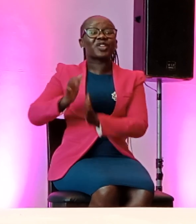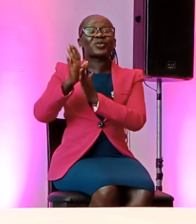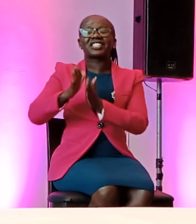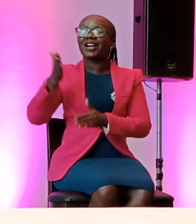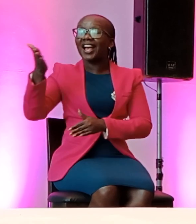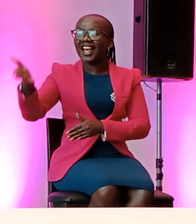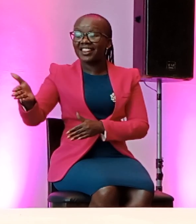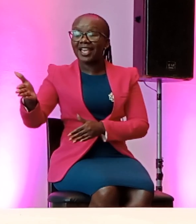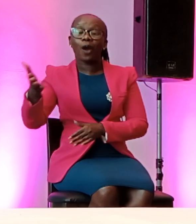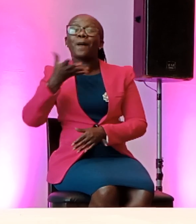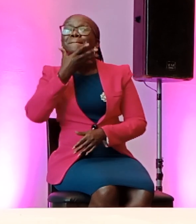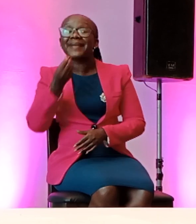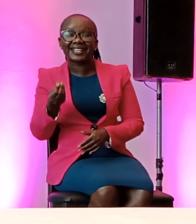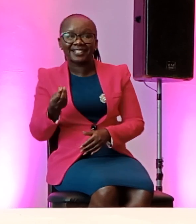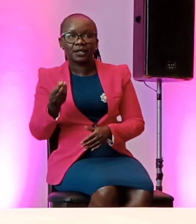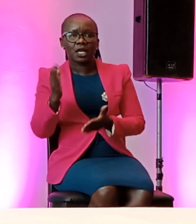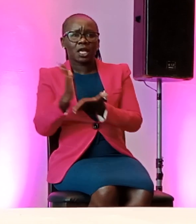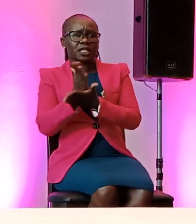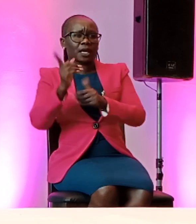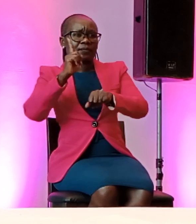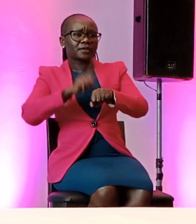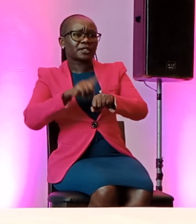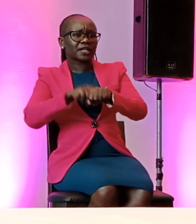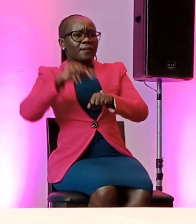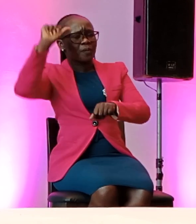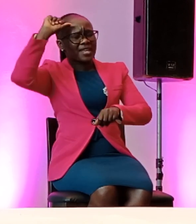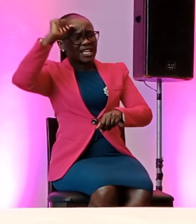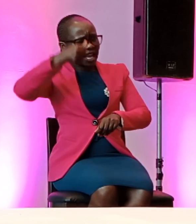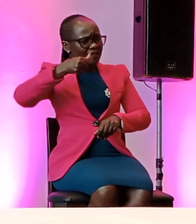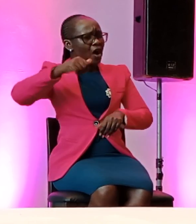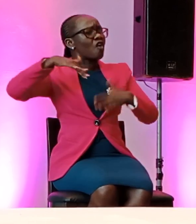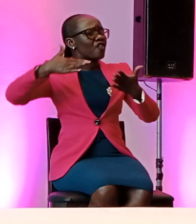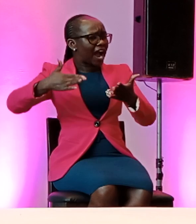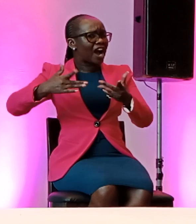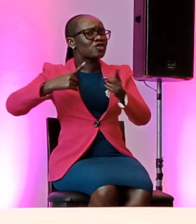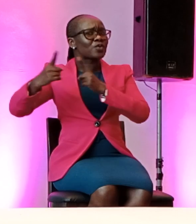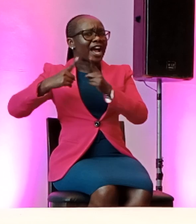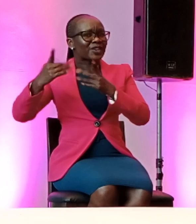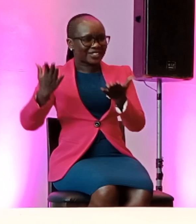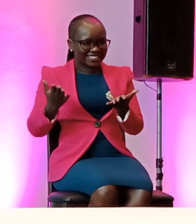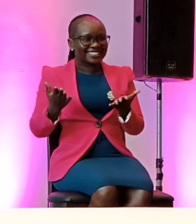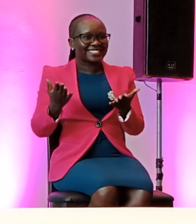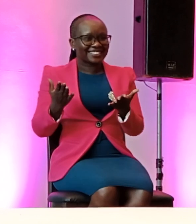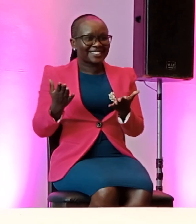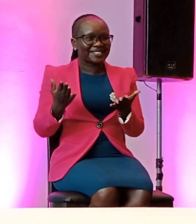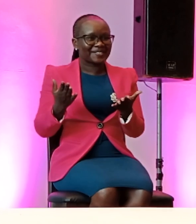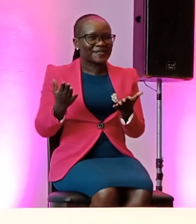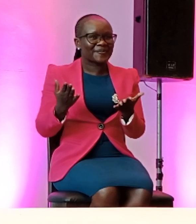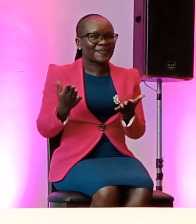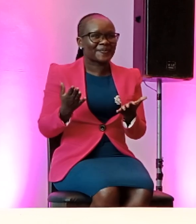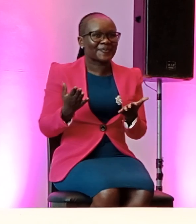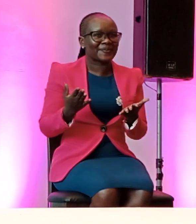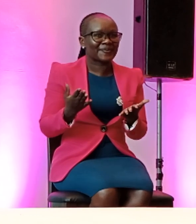was there was the man. So sometimes you have to be clever to fit in.